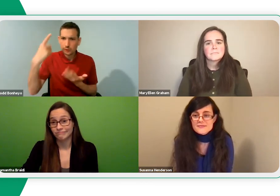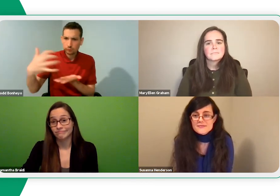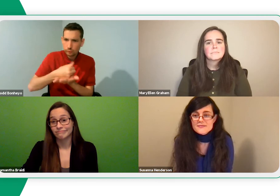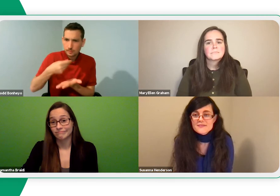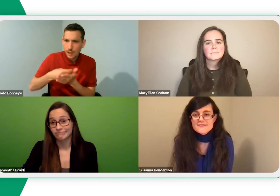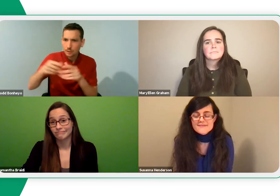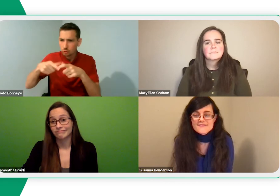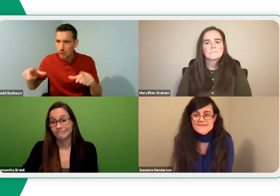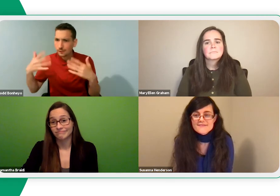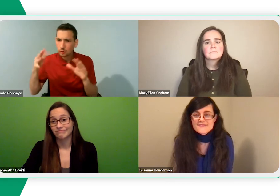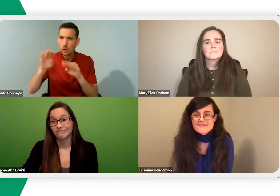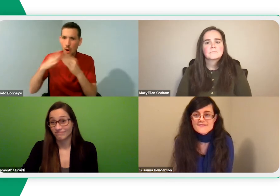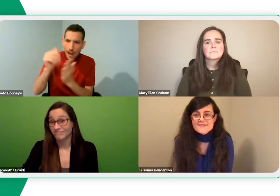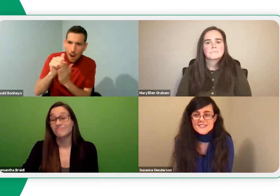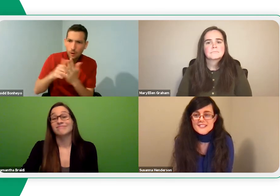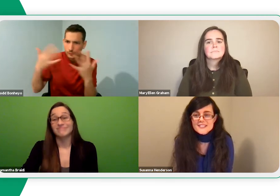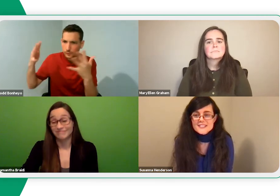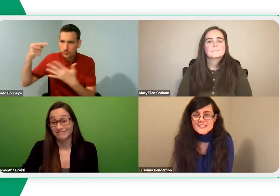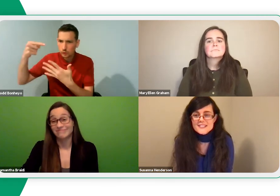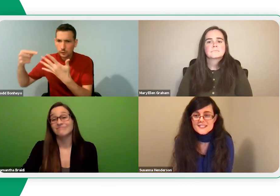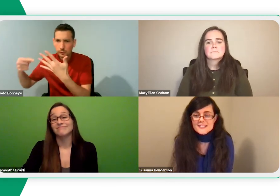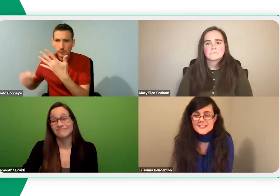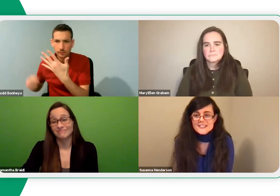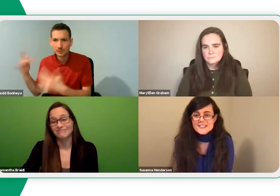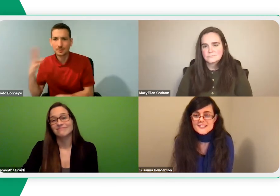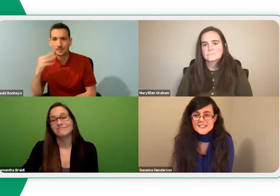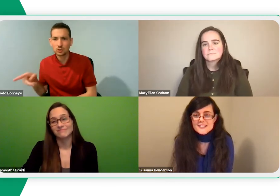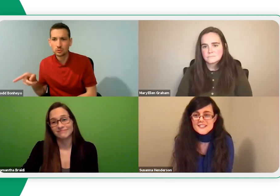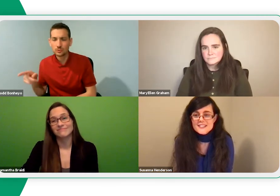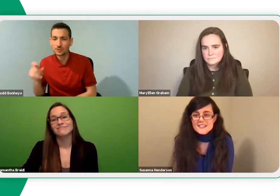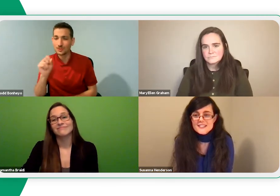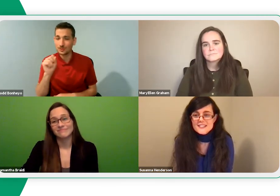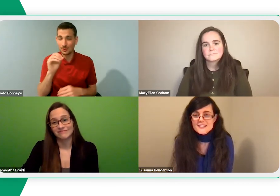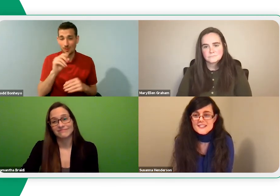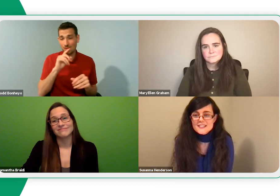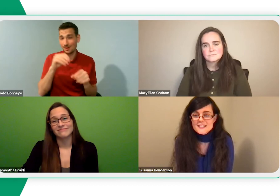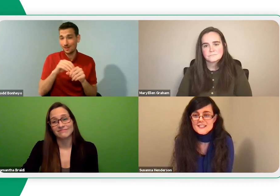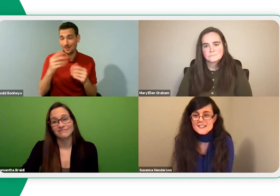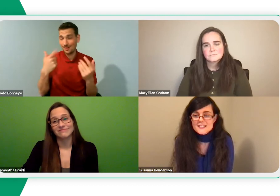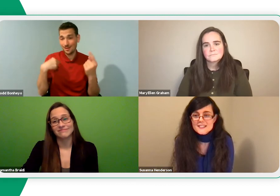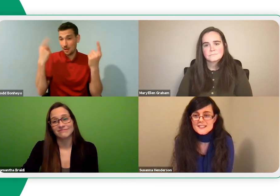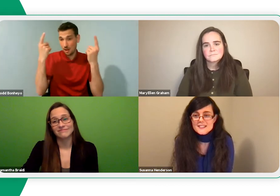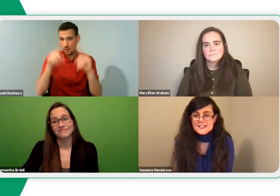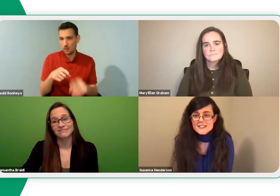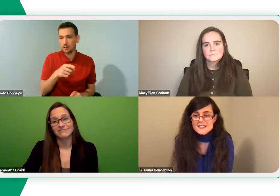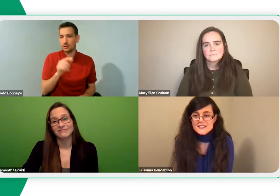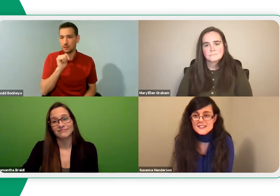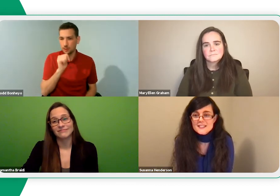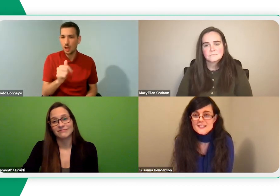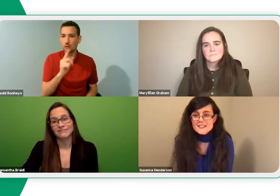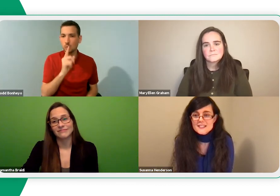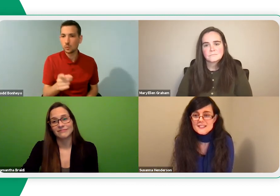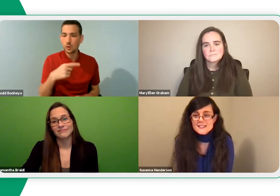to jump into college. You know, the other students have been working, they've earned a paycheck, they opened a bank account, whereas